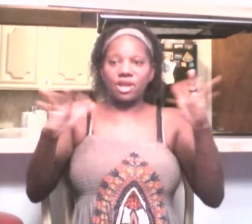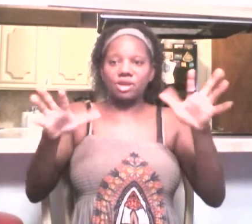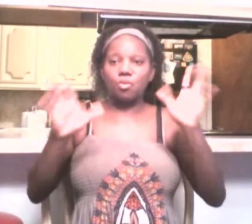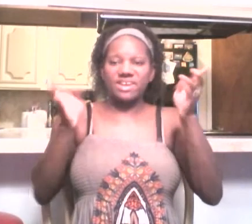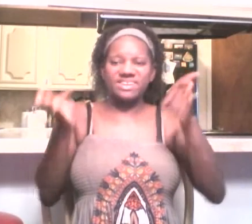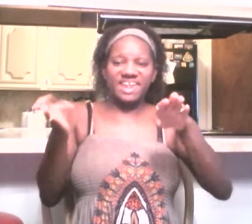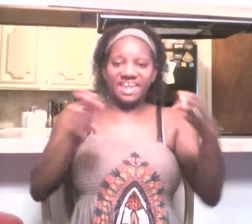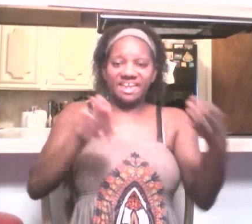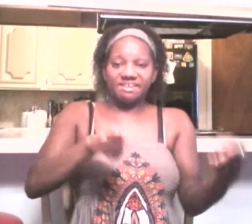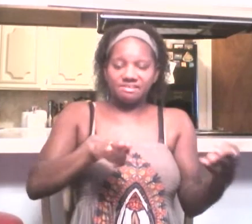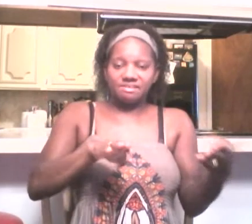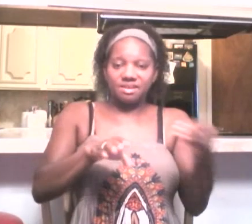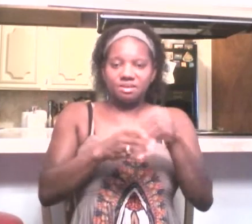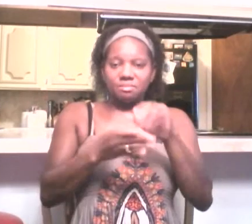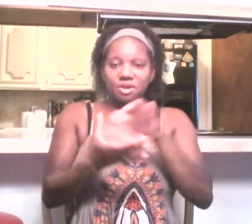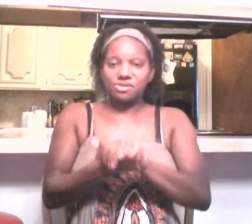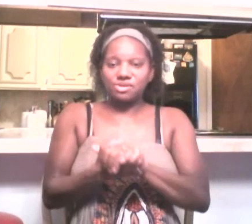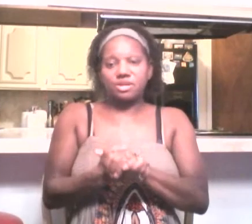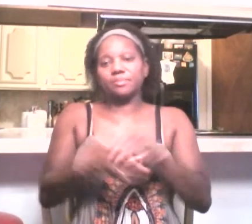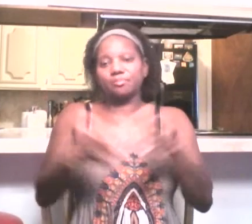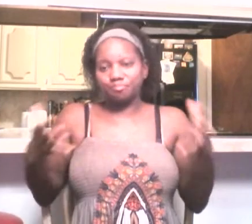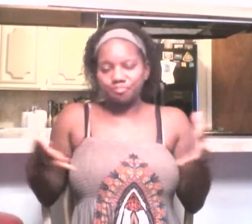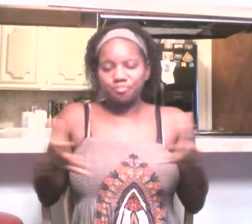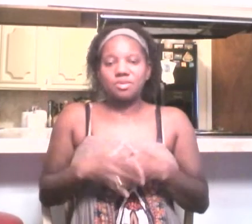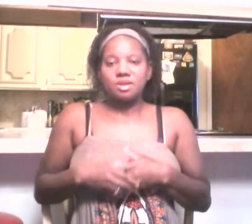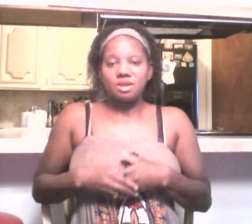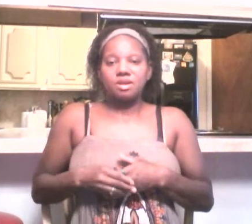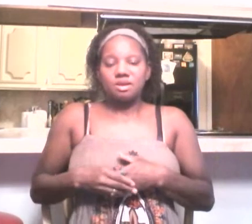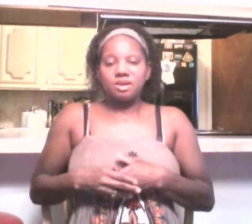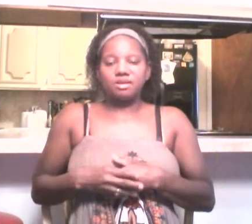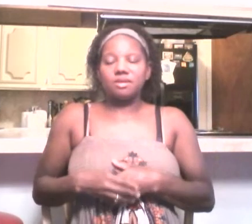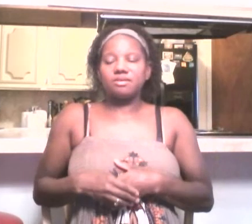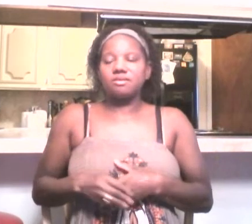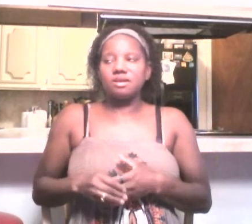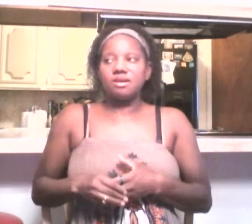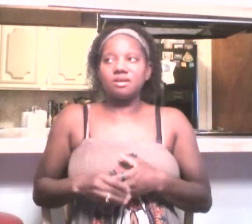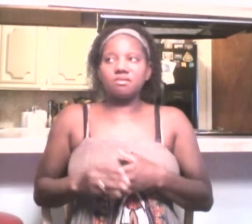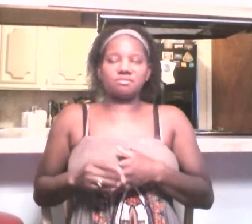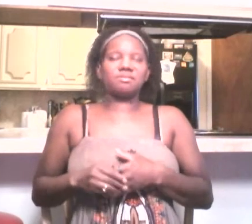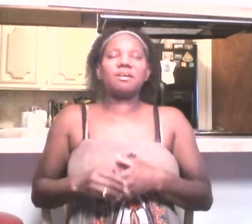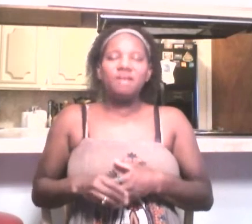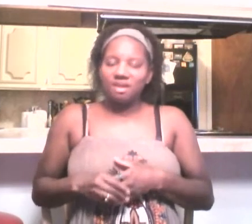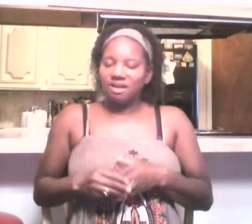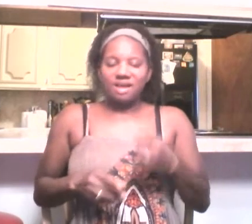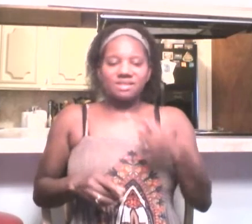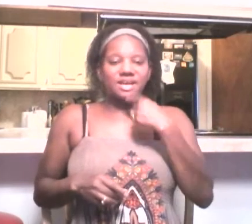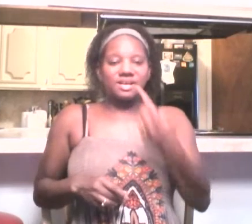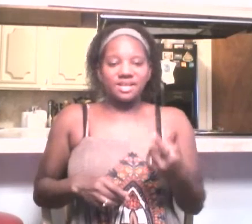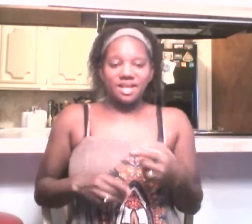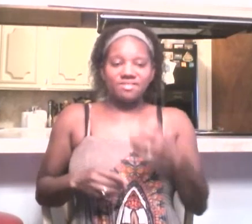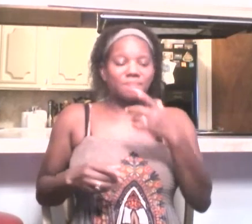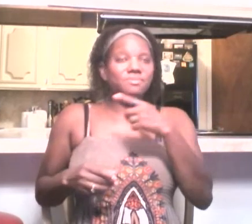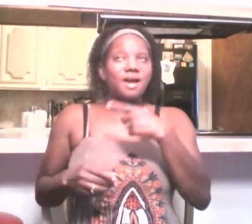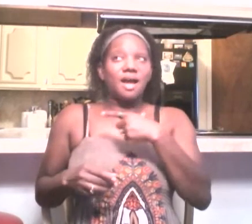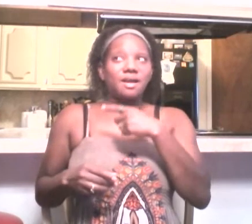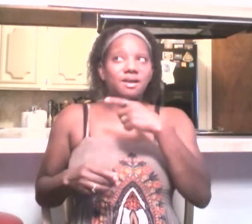already went dead in the marriage. You know? I tell you, and